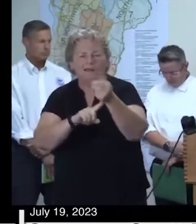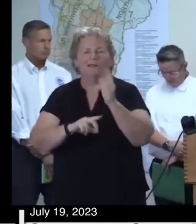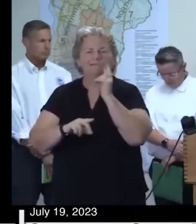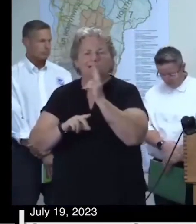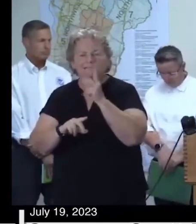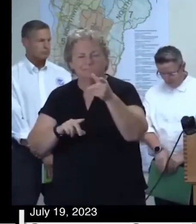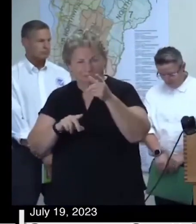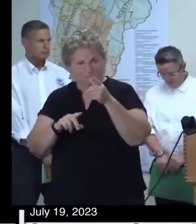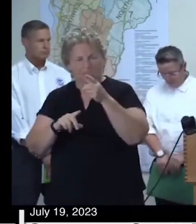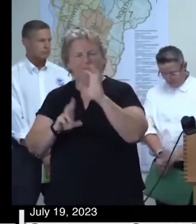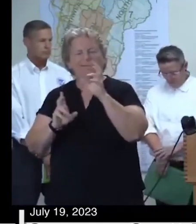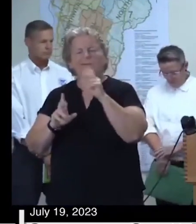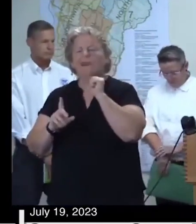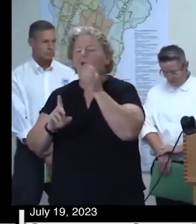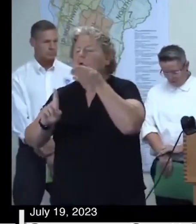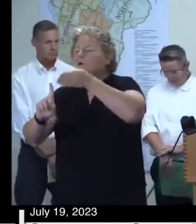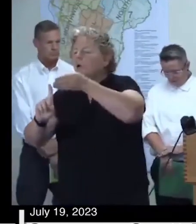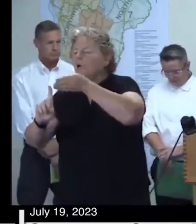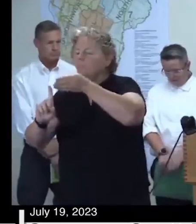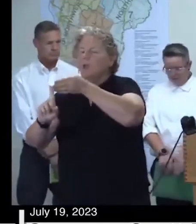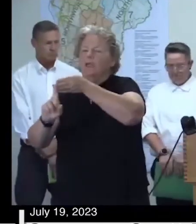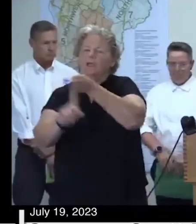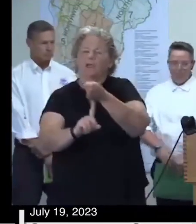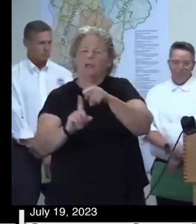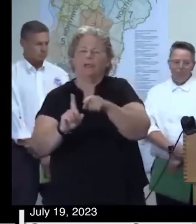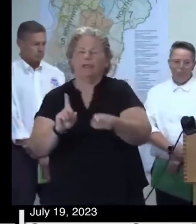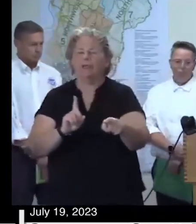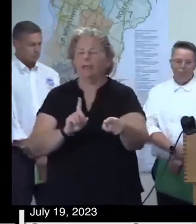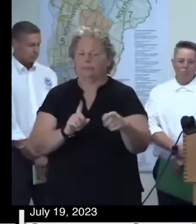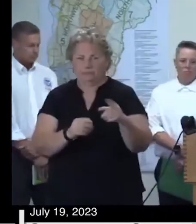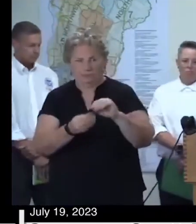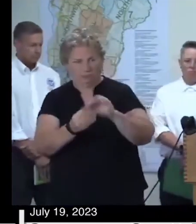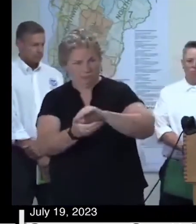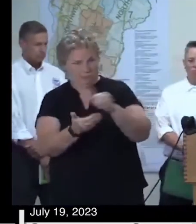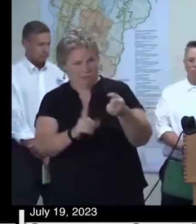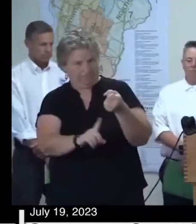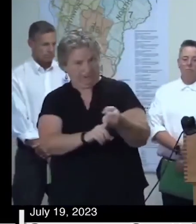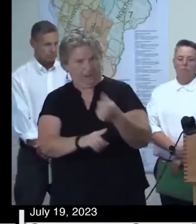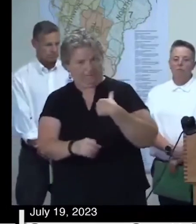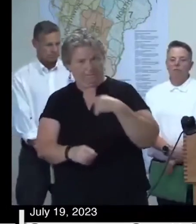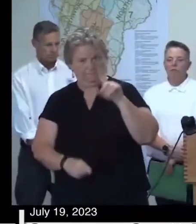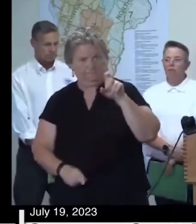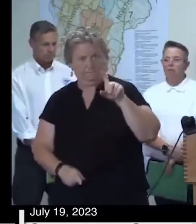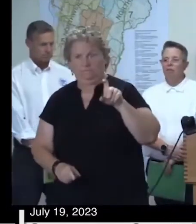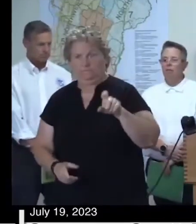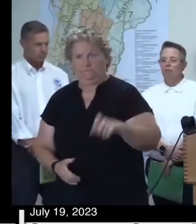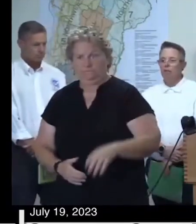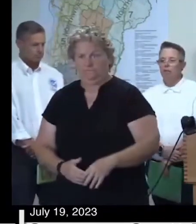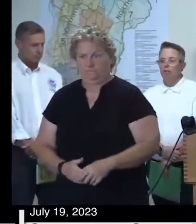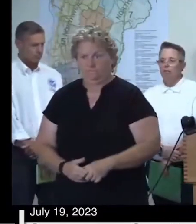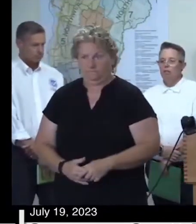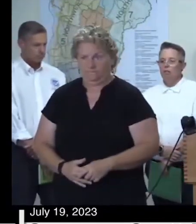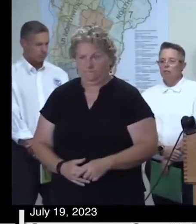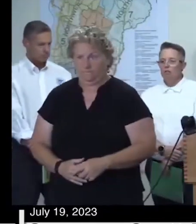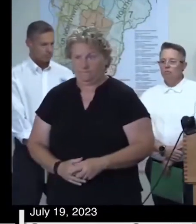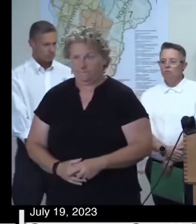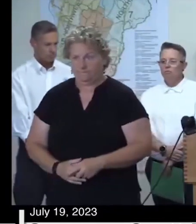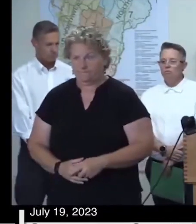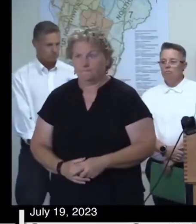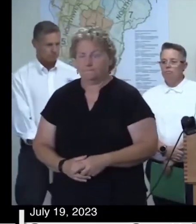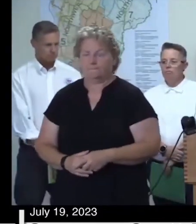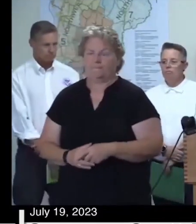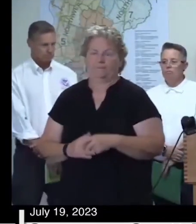and meals, in particular, gas tax, all those things. And the emergency board is meeting at some point pretty